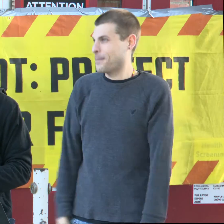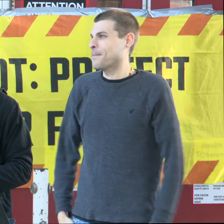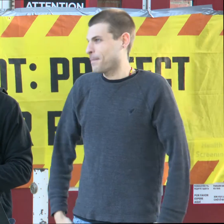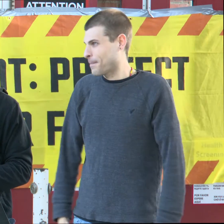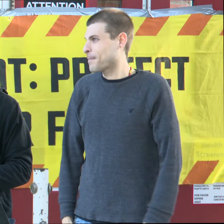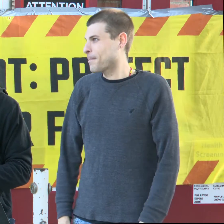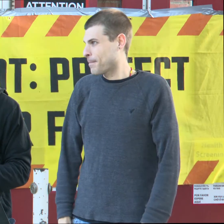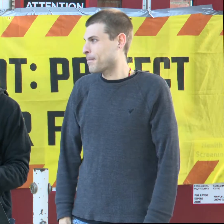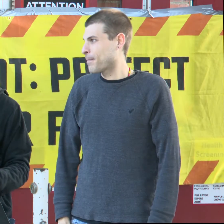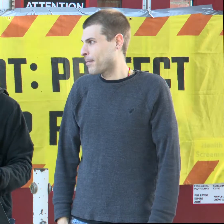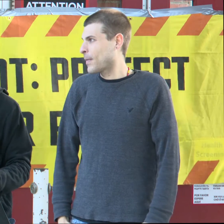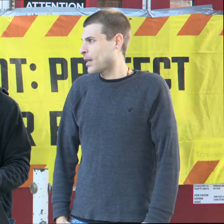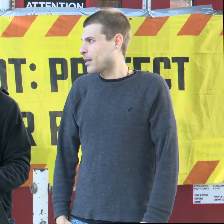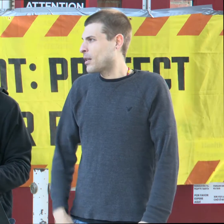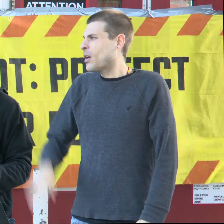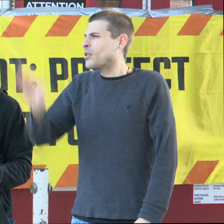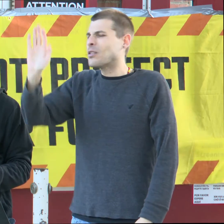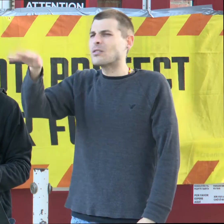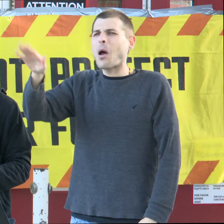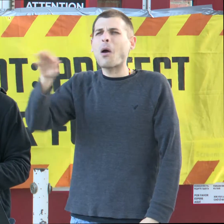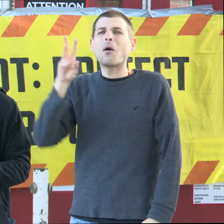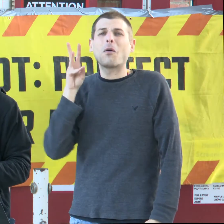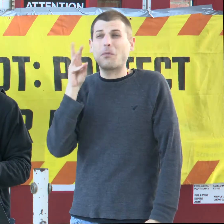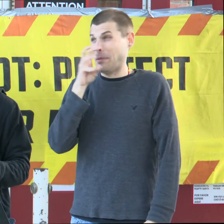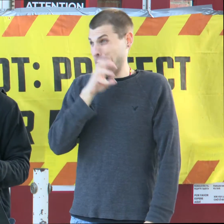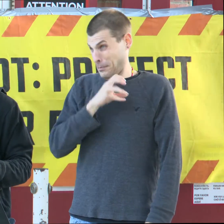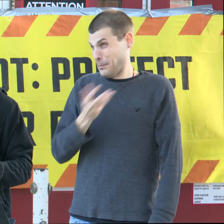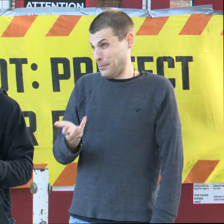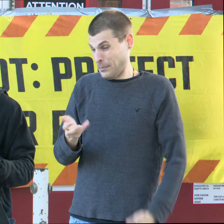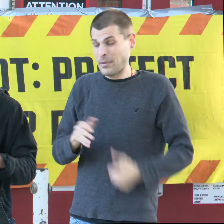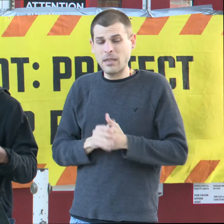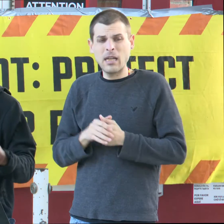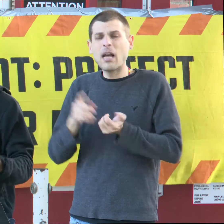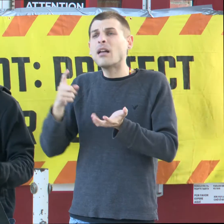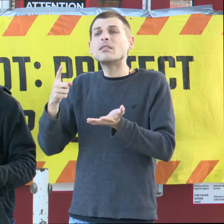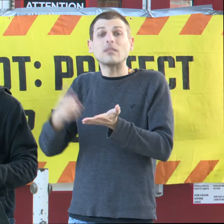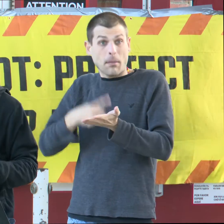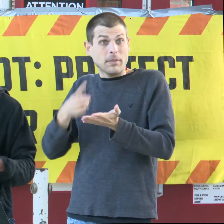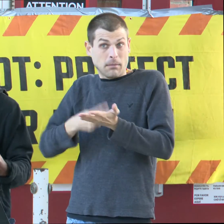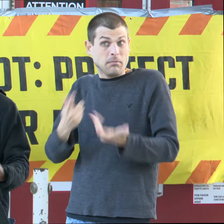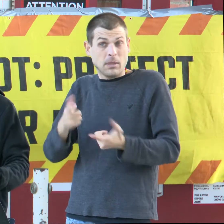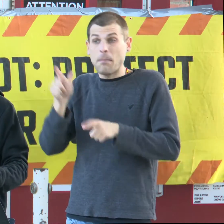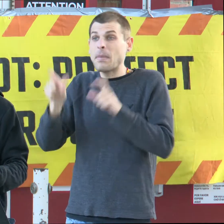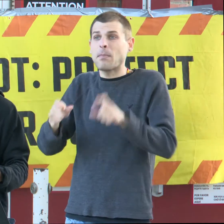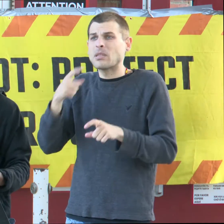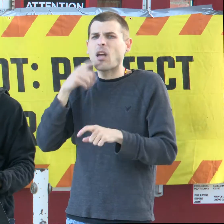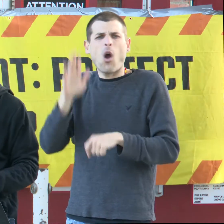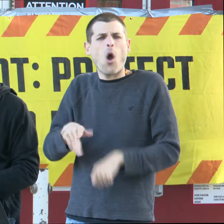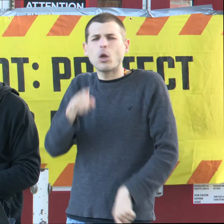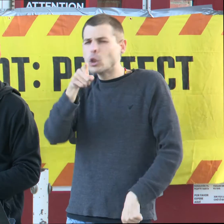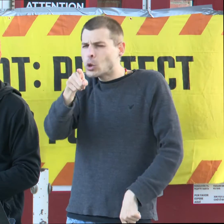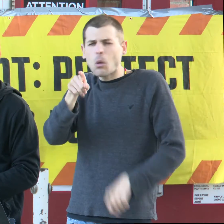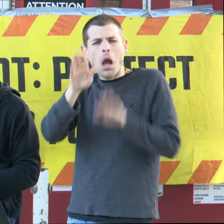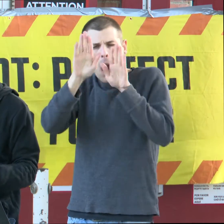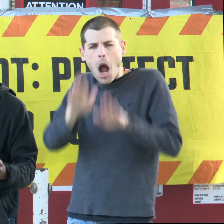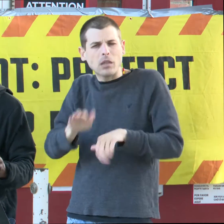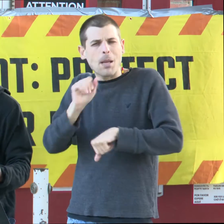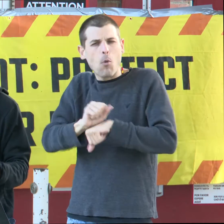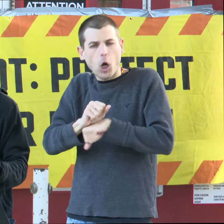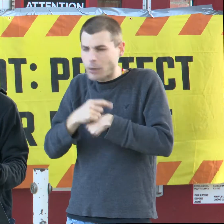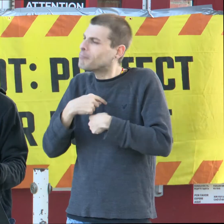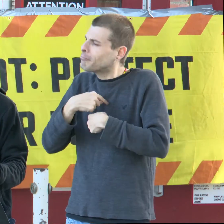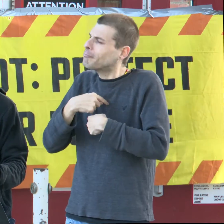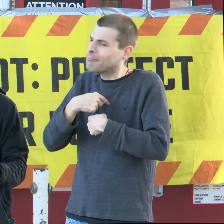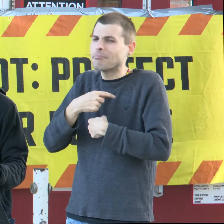And what's so strange is that sometimes people say, Scrutch, you're doing great work with the kids. They're